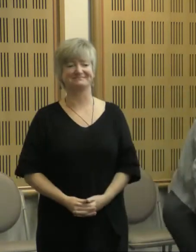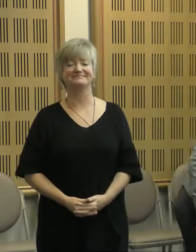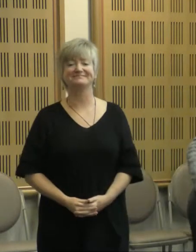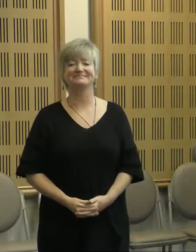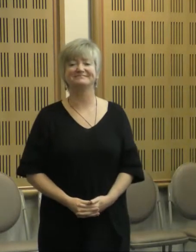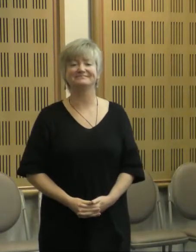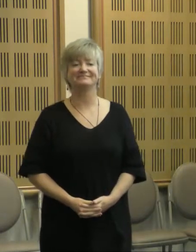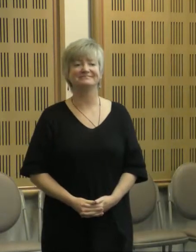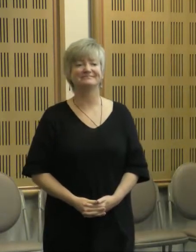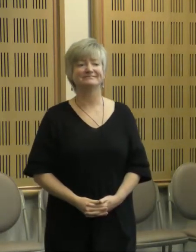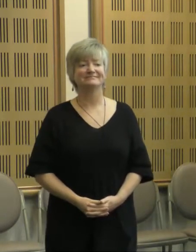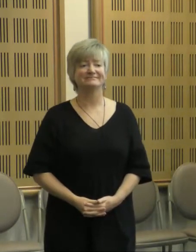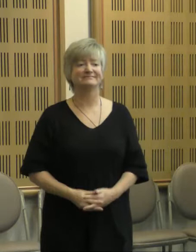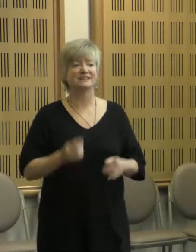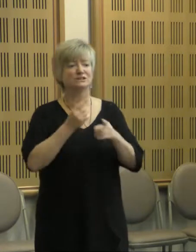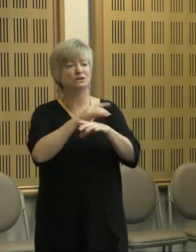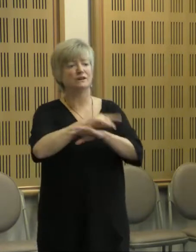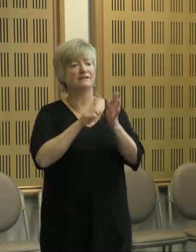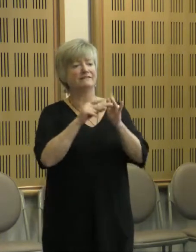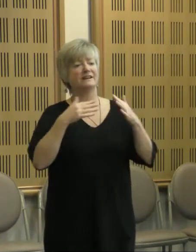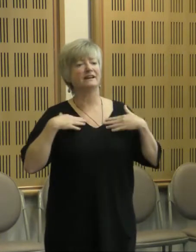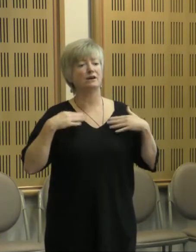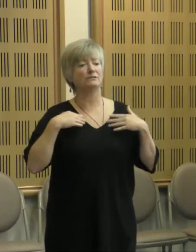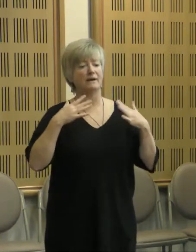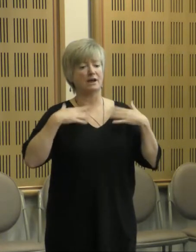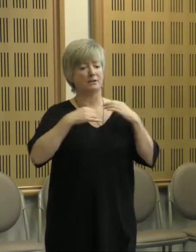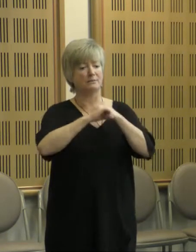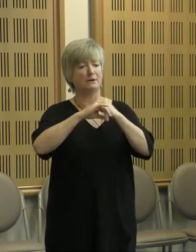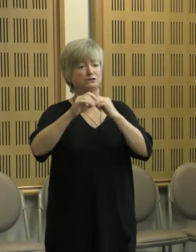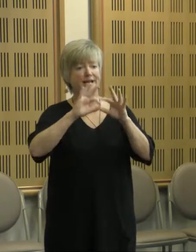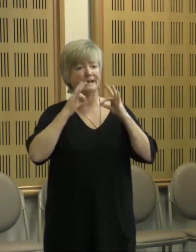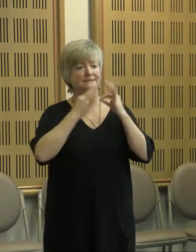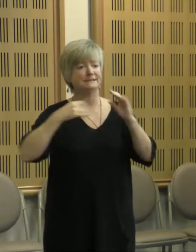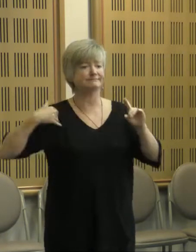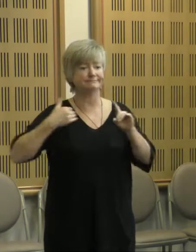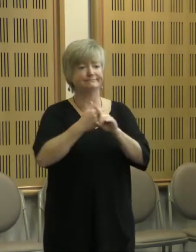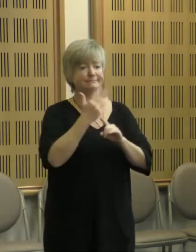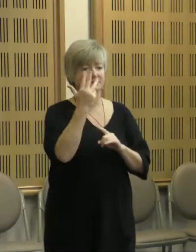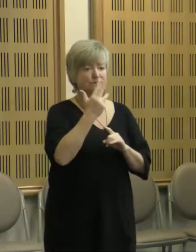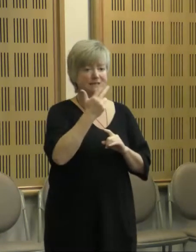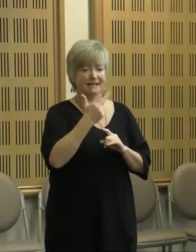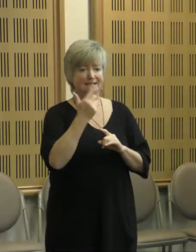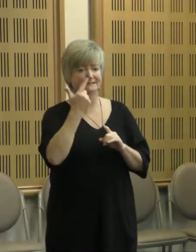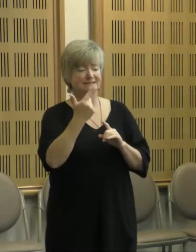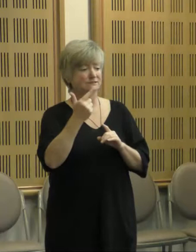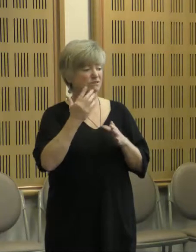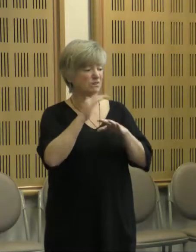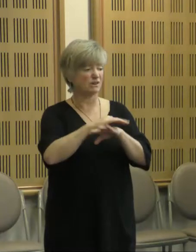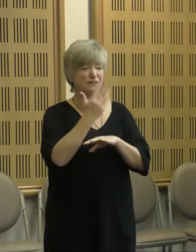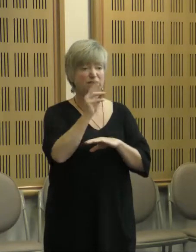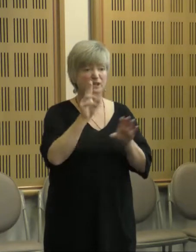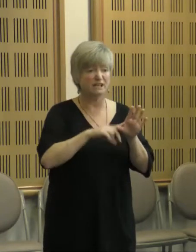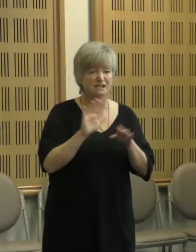So just to start off, a little bit about VicHealth. We're a health promotion agency. We've been around since 1987, so just over 30 years.